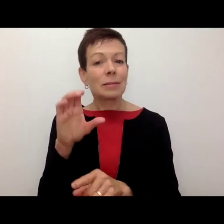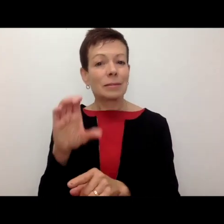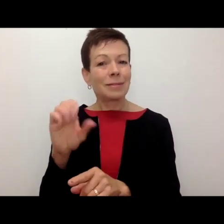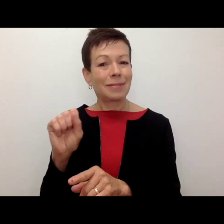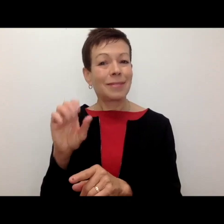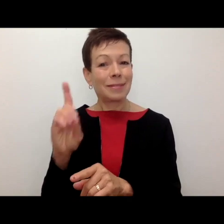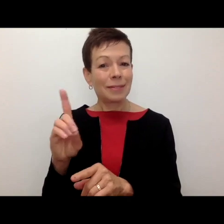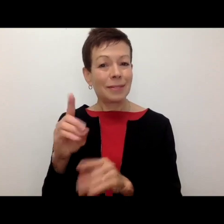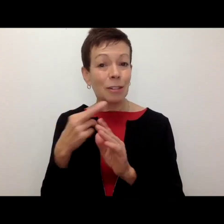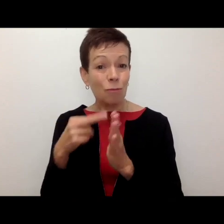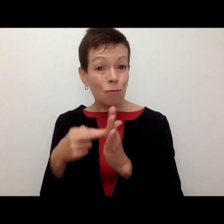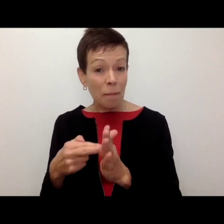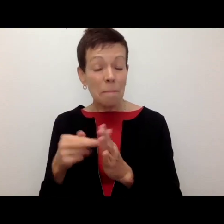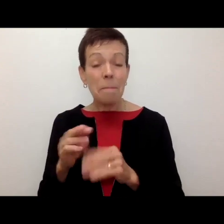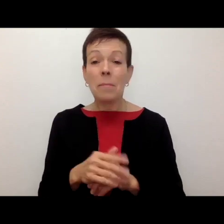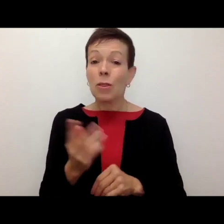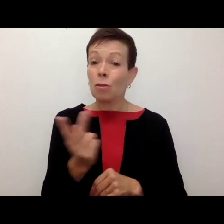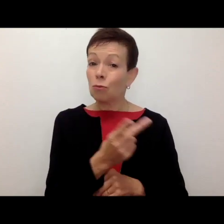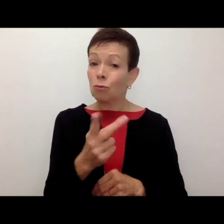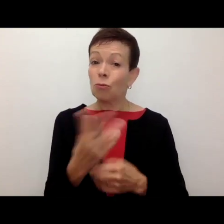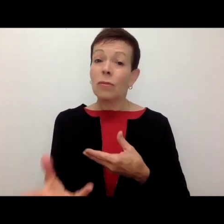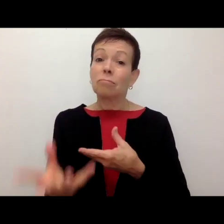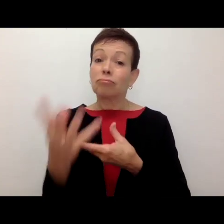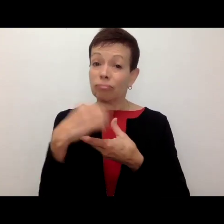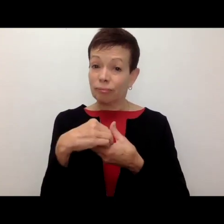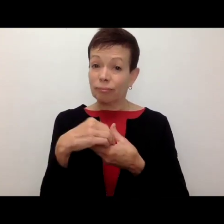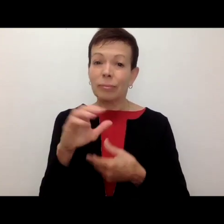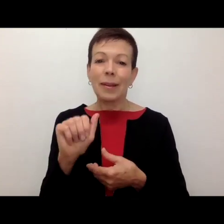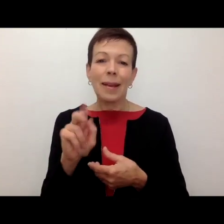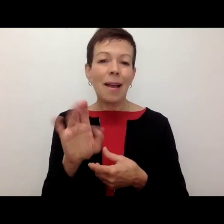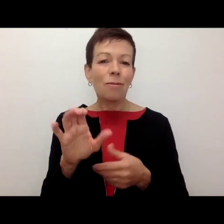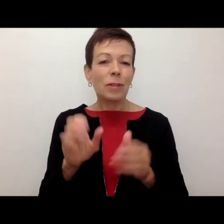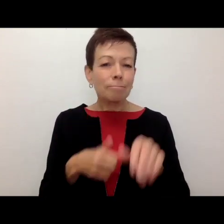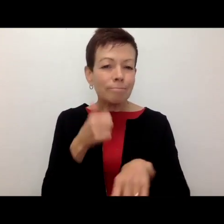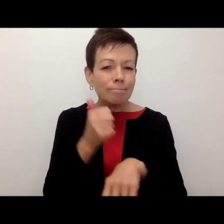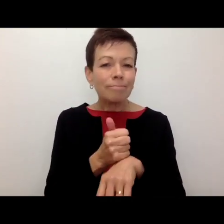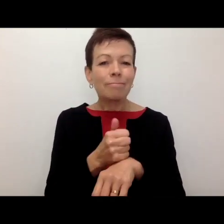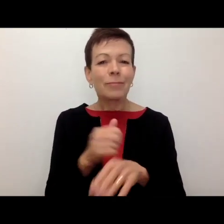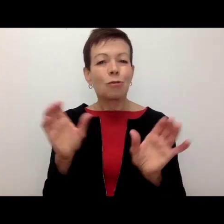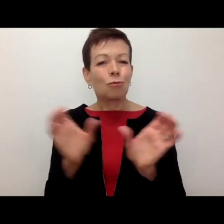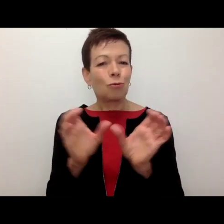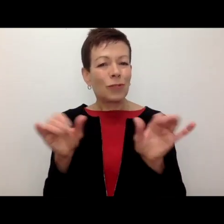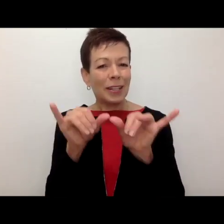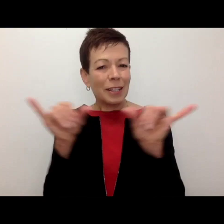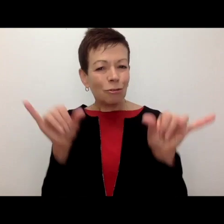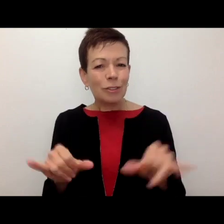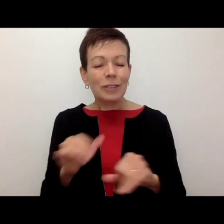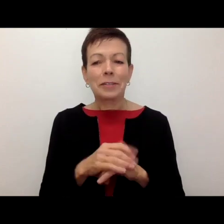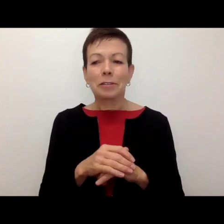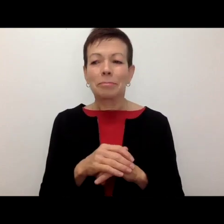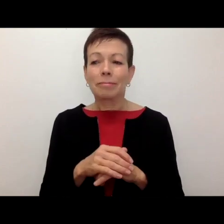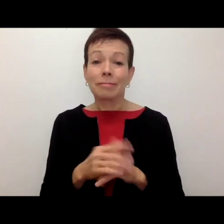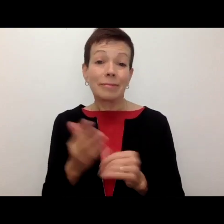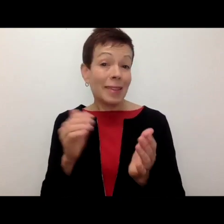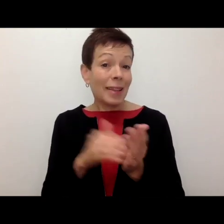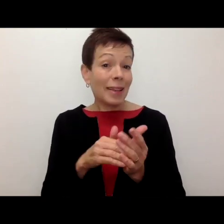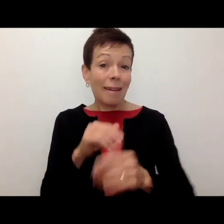Cundy as the CCSD rep. And the two of them came on to the AVLIC committee to create the